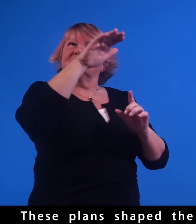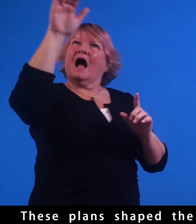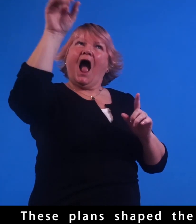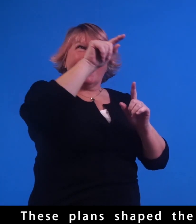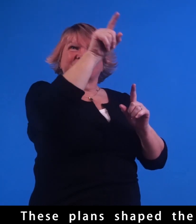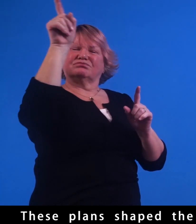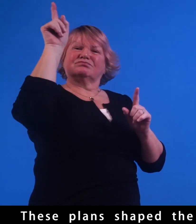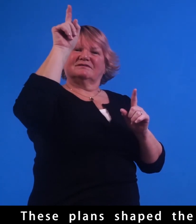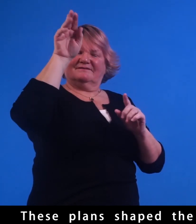sky.